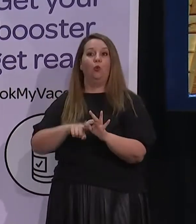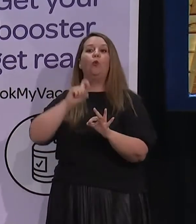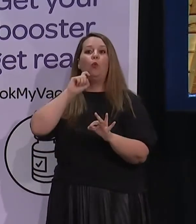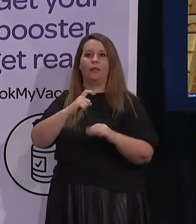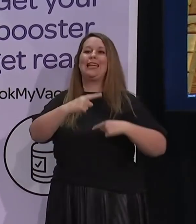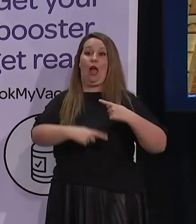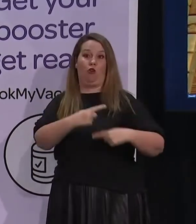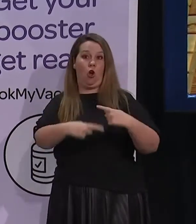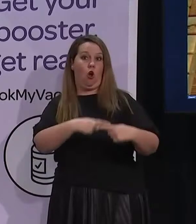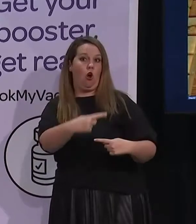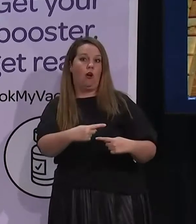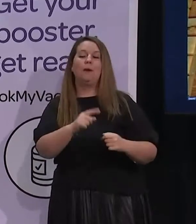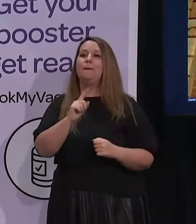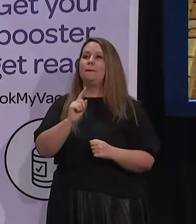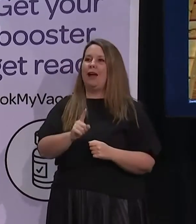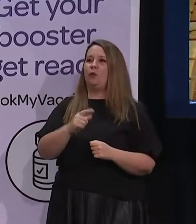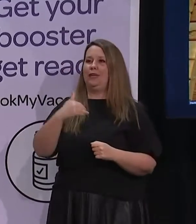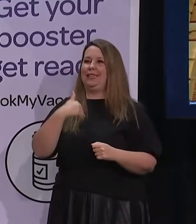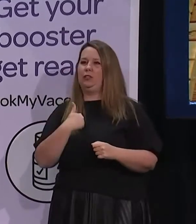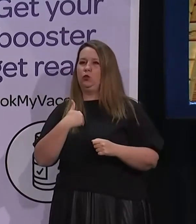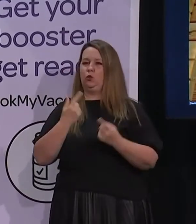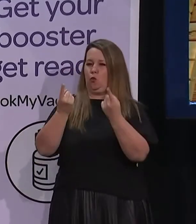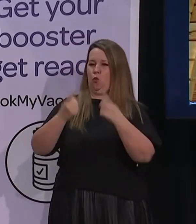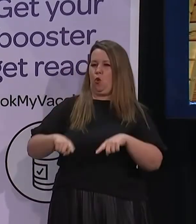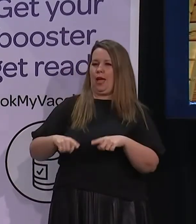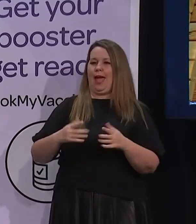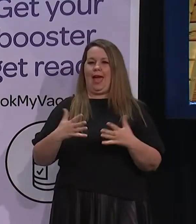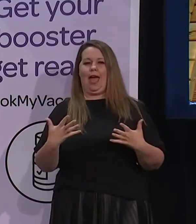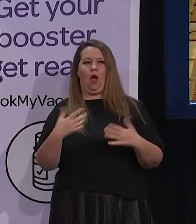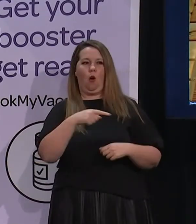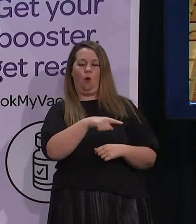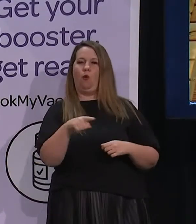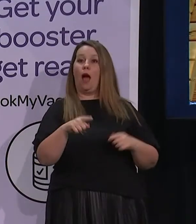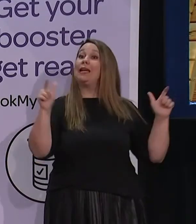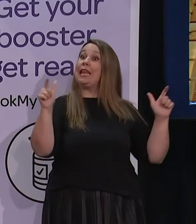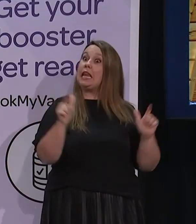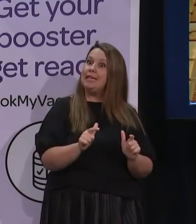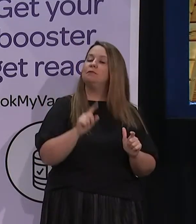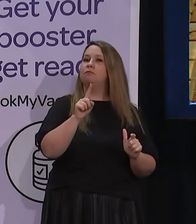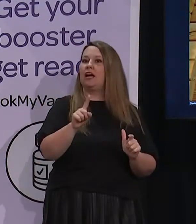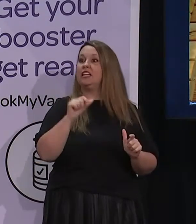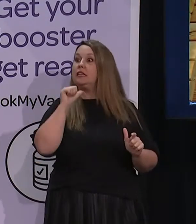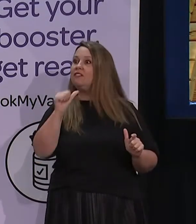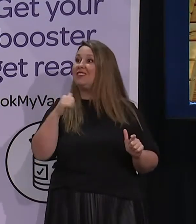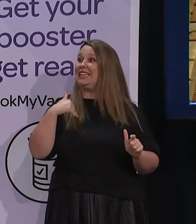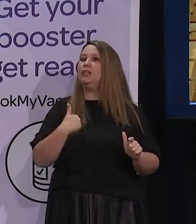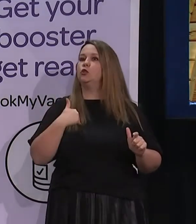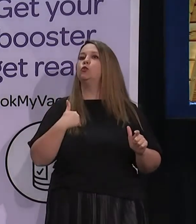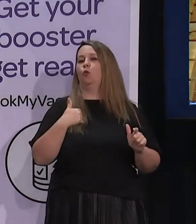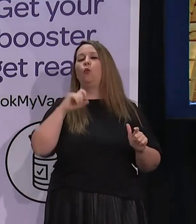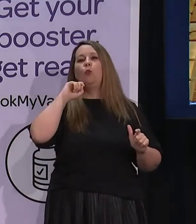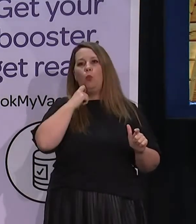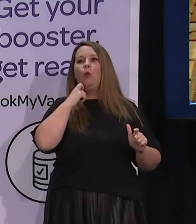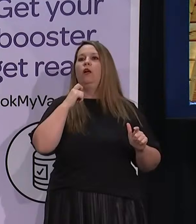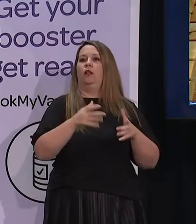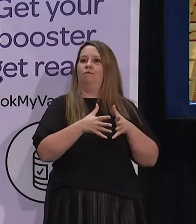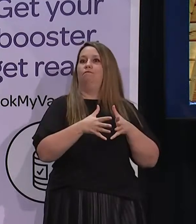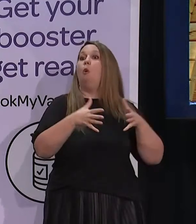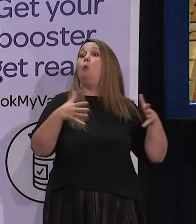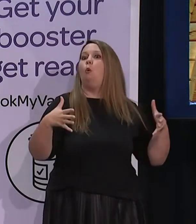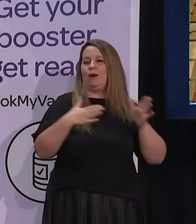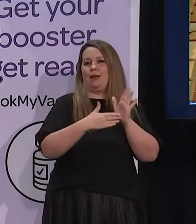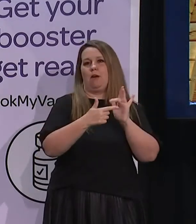that in such a way that allows us to scale it up should we need to, but have some capacity available. And look, there's a range of reasons